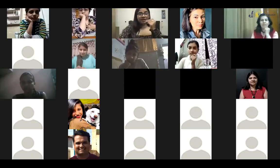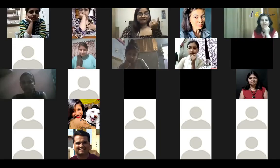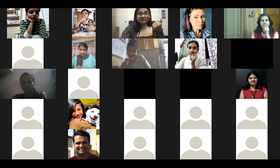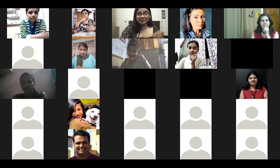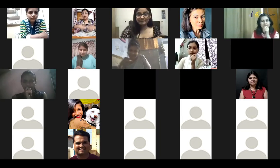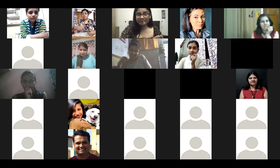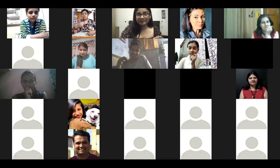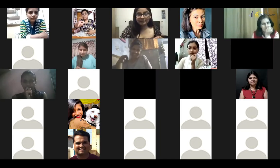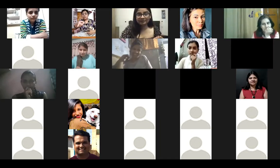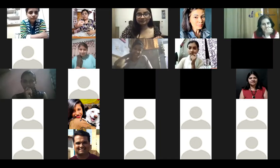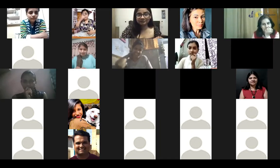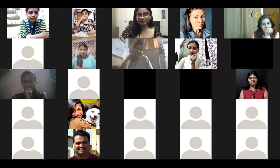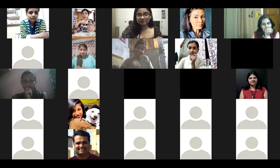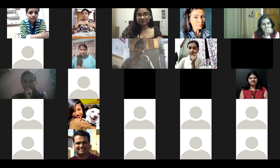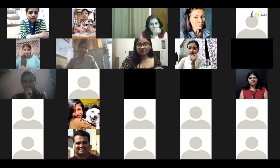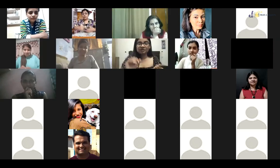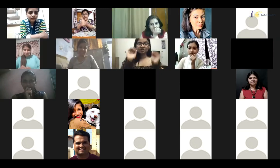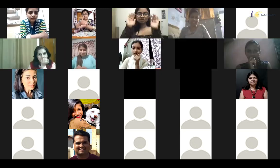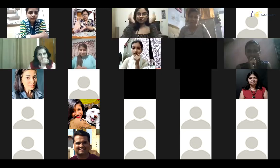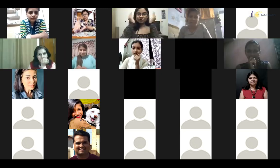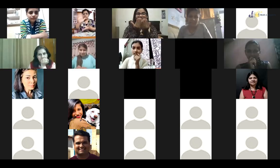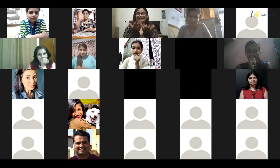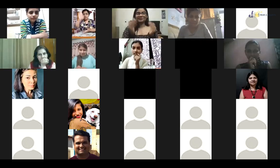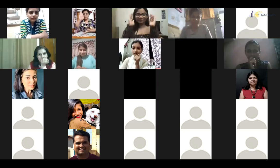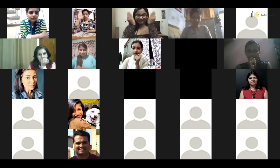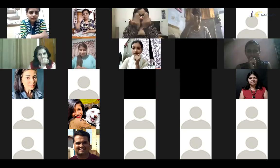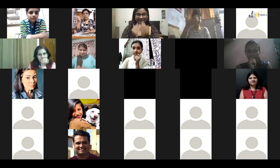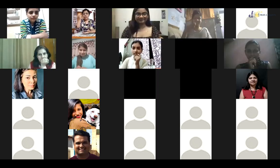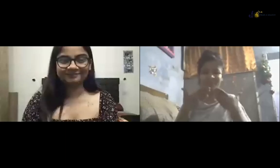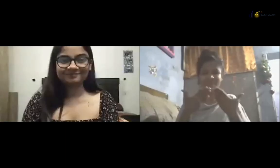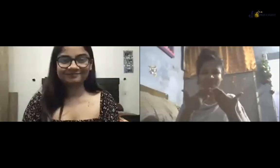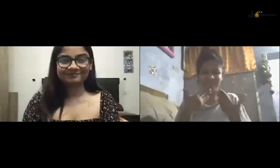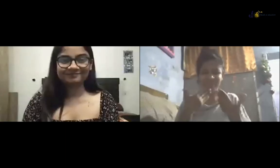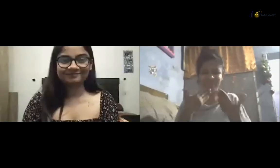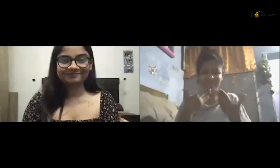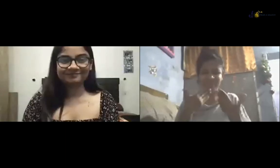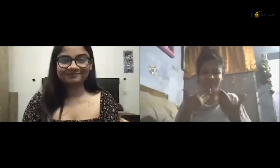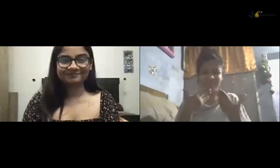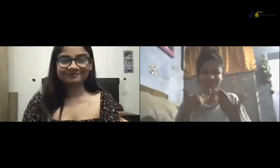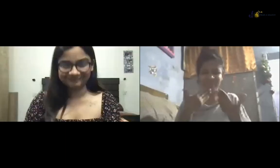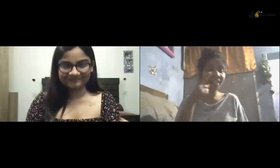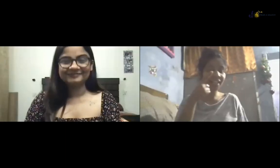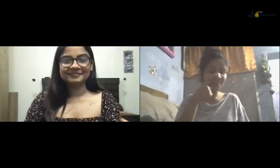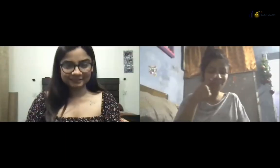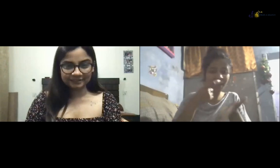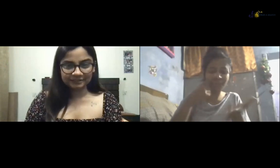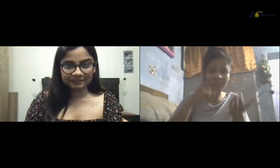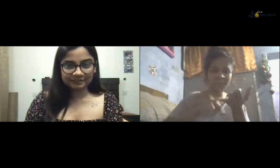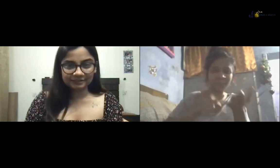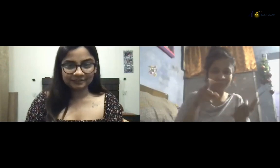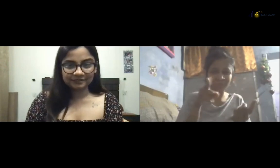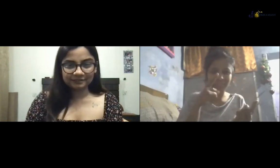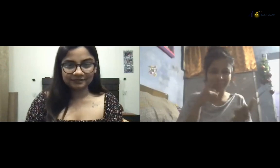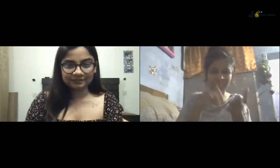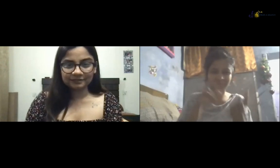Okay, last 3 questions we can have now. Only 3 questions. Yes, Shivani. Thank you,